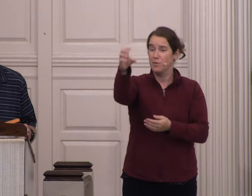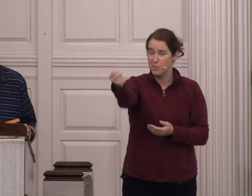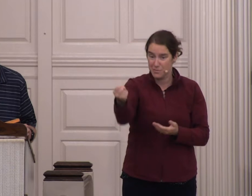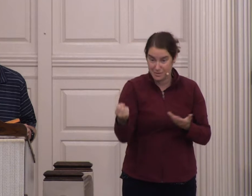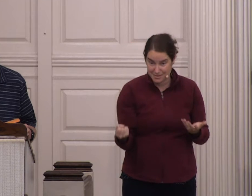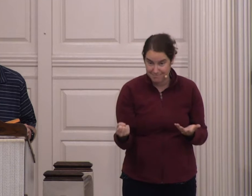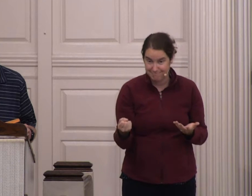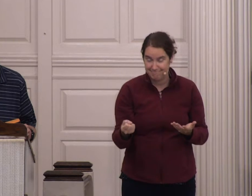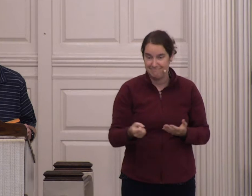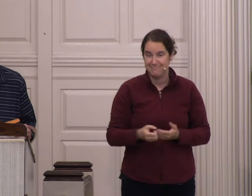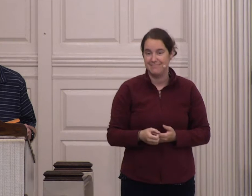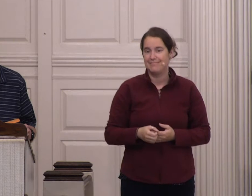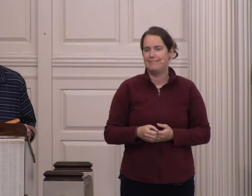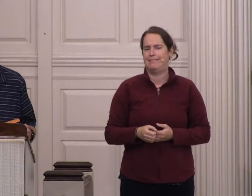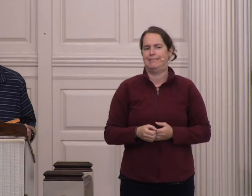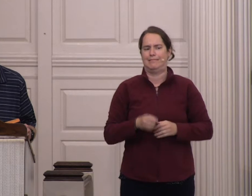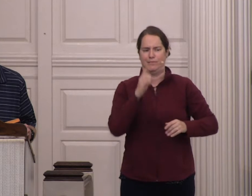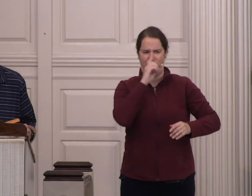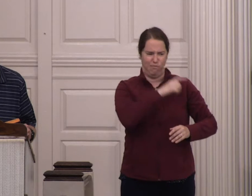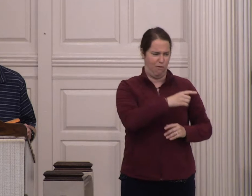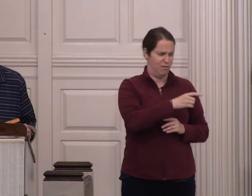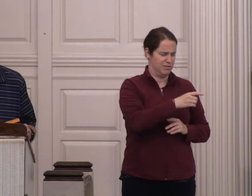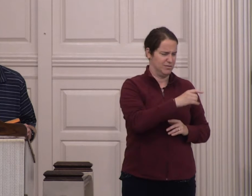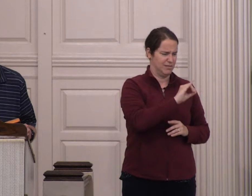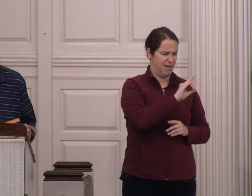turn from those idols to the living God